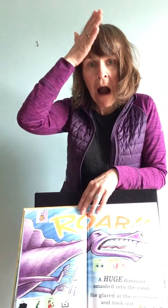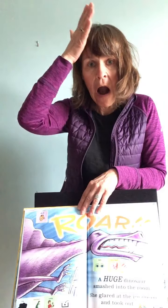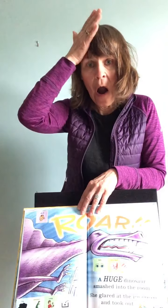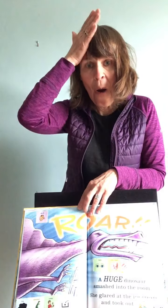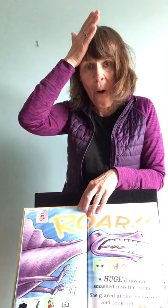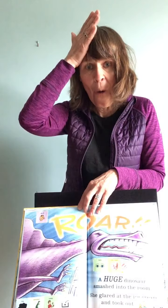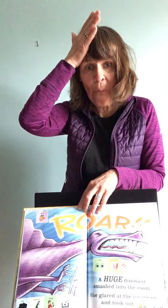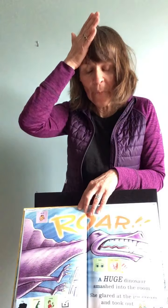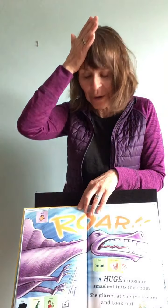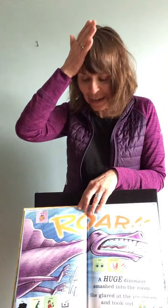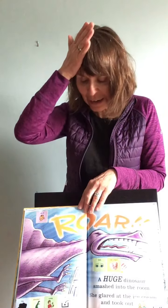Uh-oh.